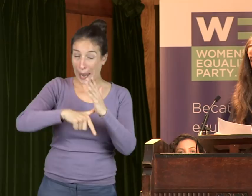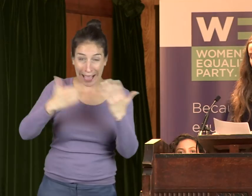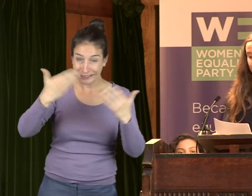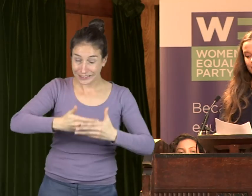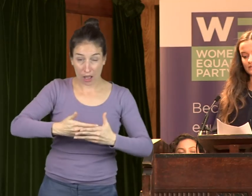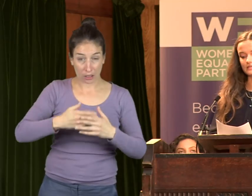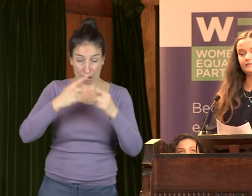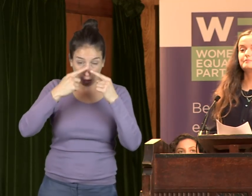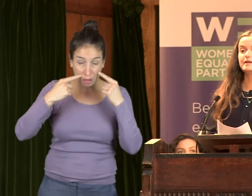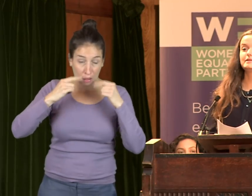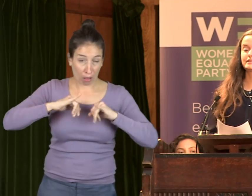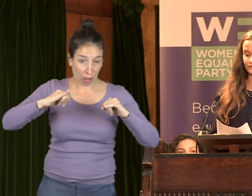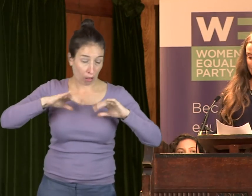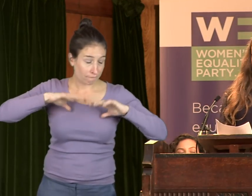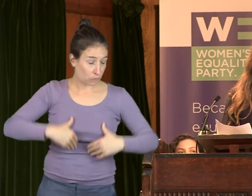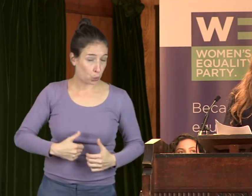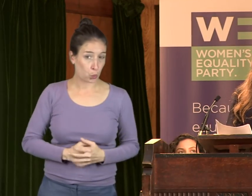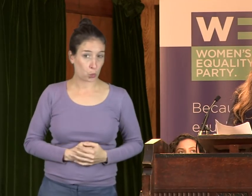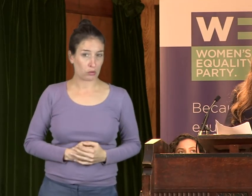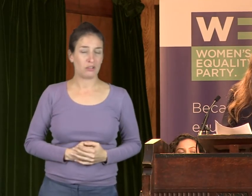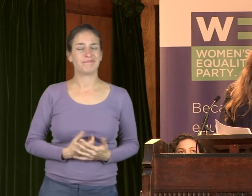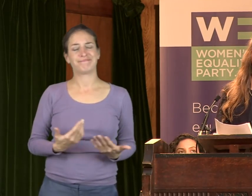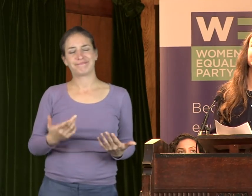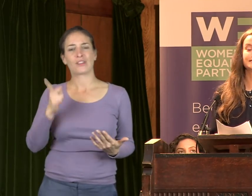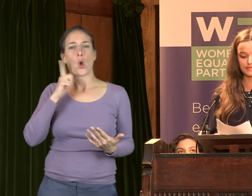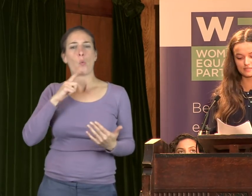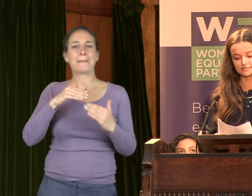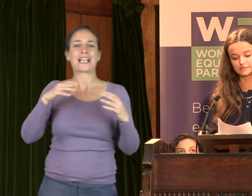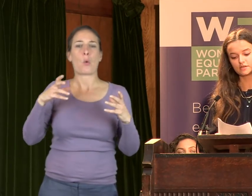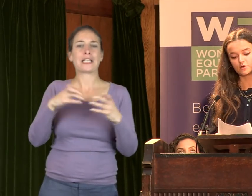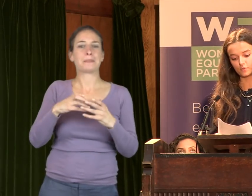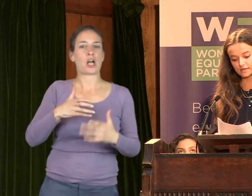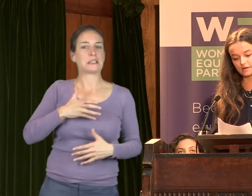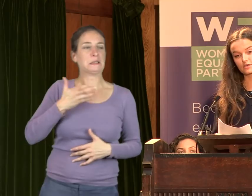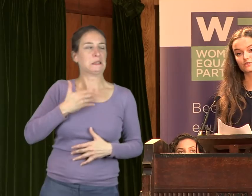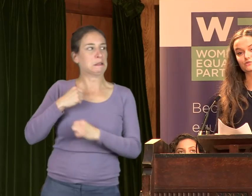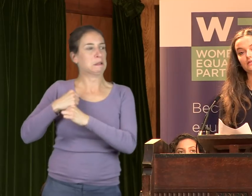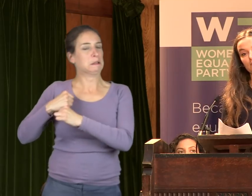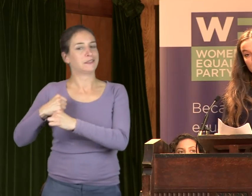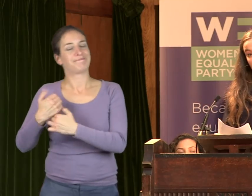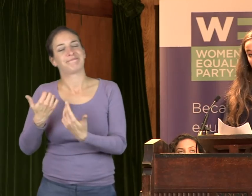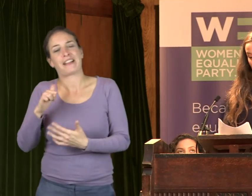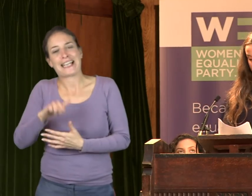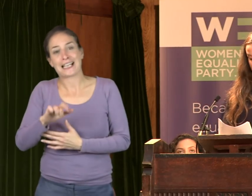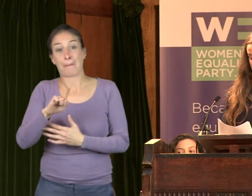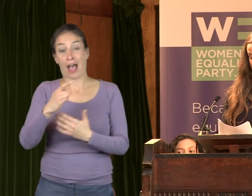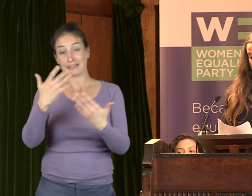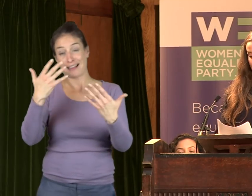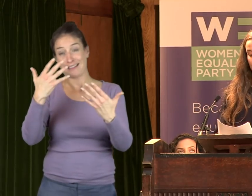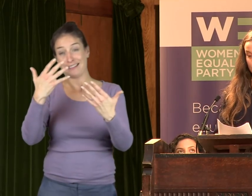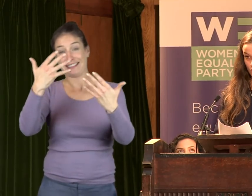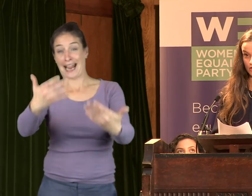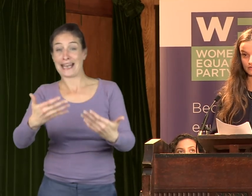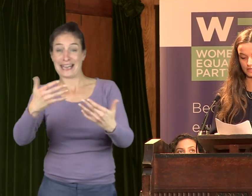The Women's Equality Party may be inconvenient, but the idea that in 10 years we could have a country where gender equality